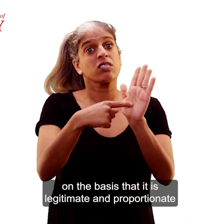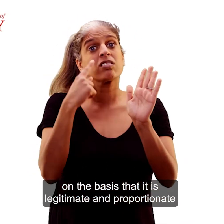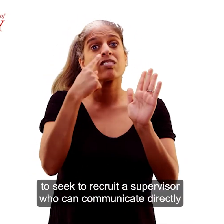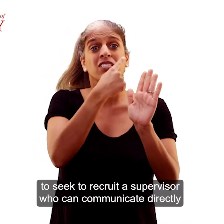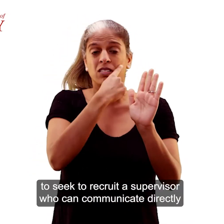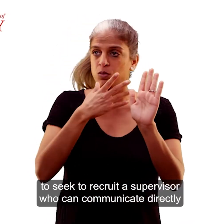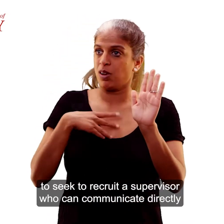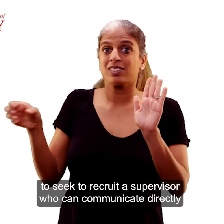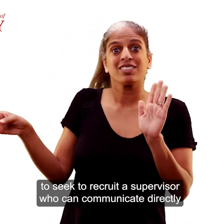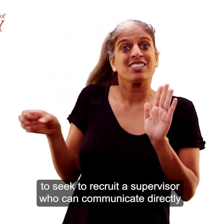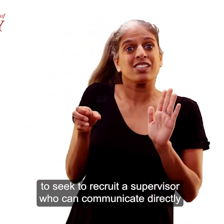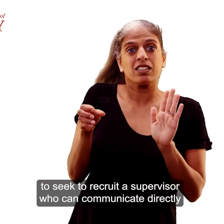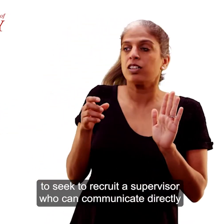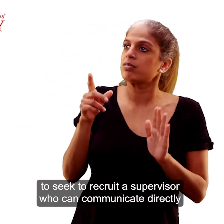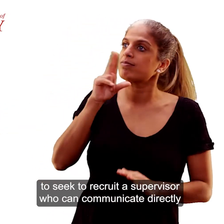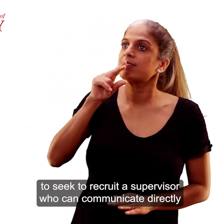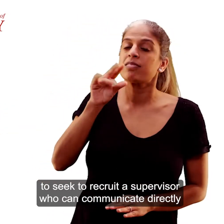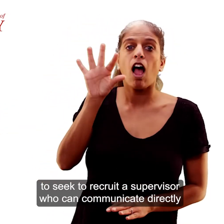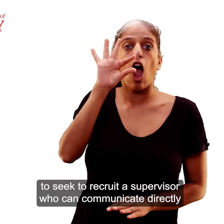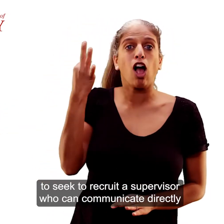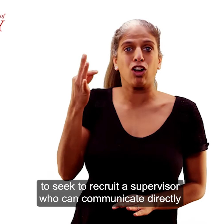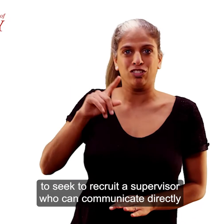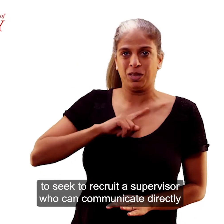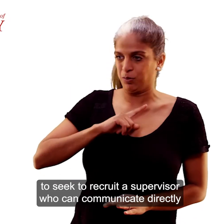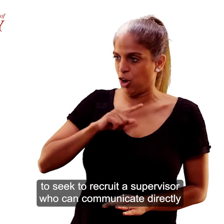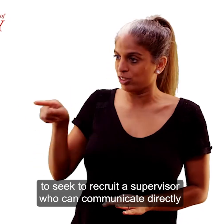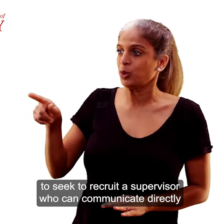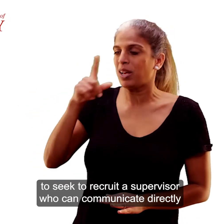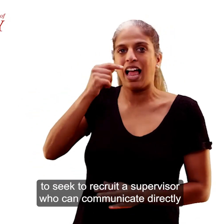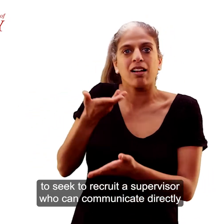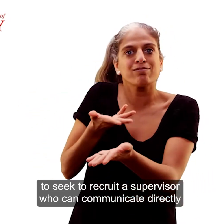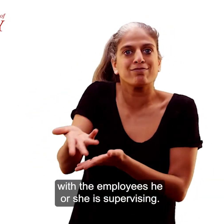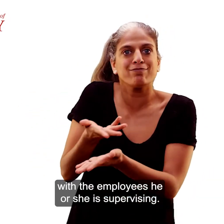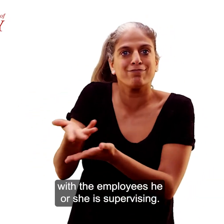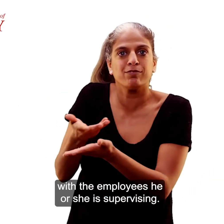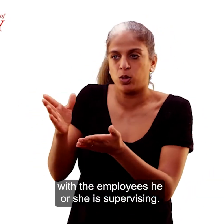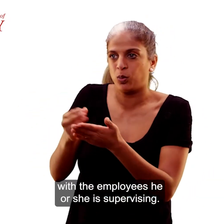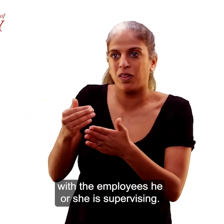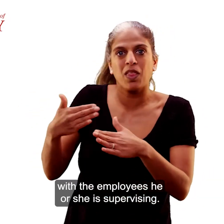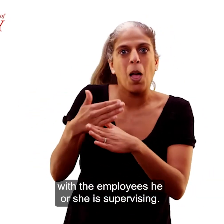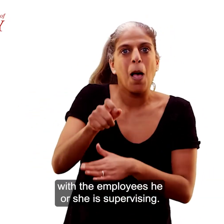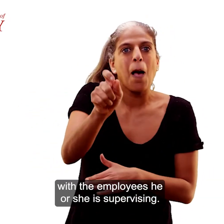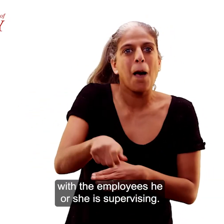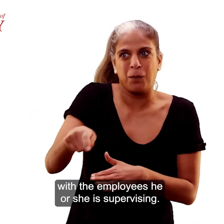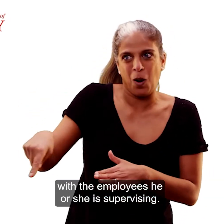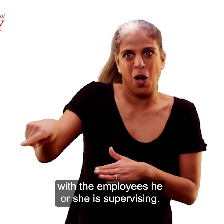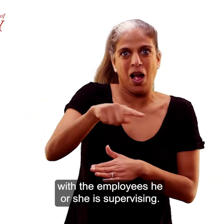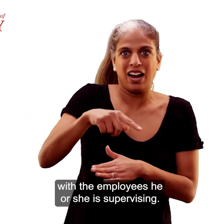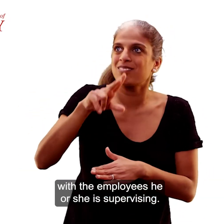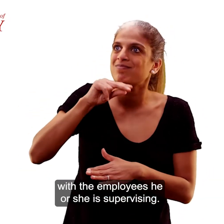to seek to recruit a supervisor who can communicate directly with the employees he or she is